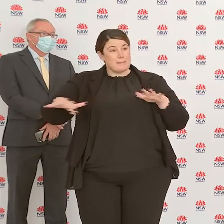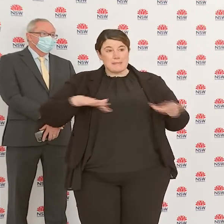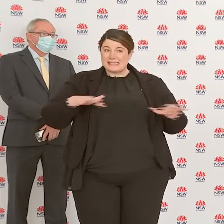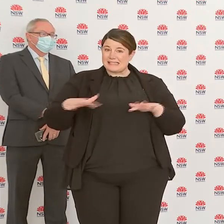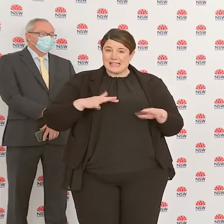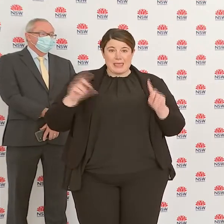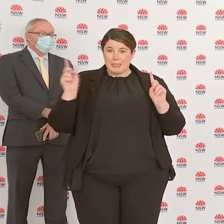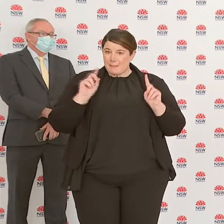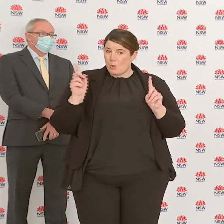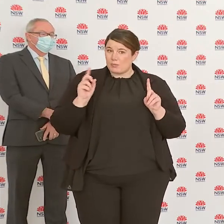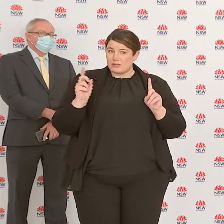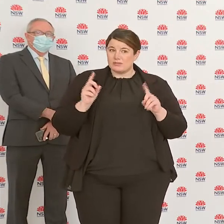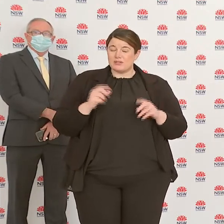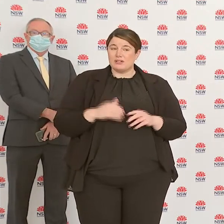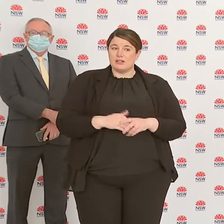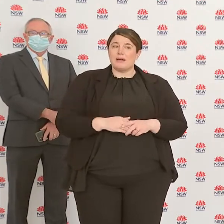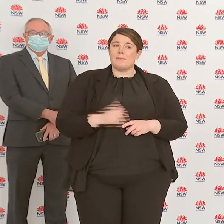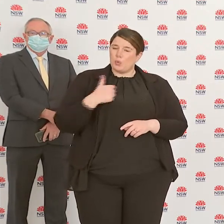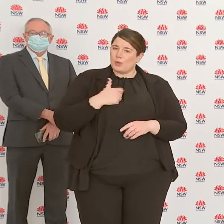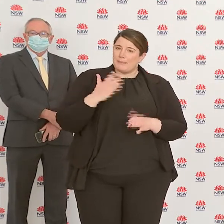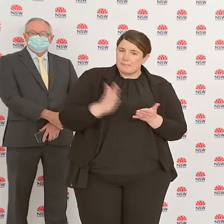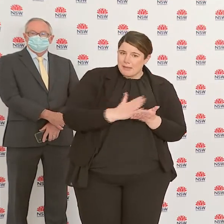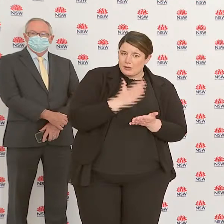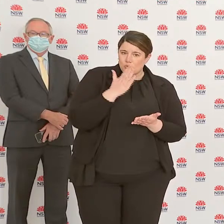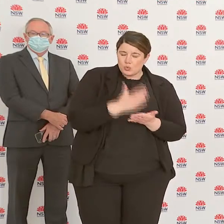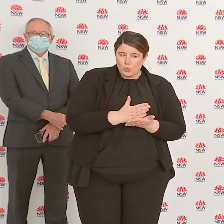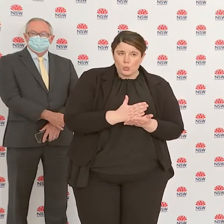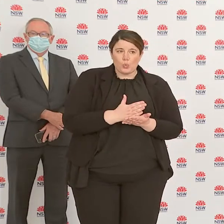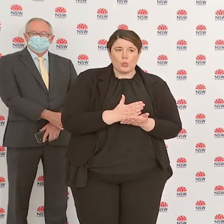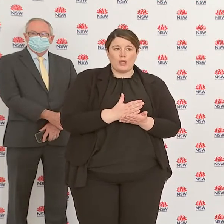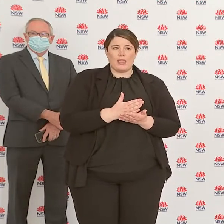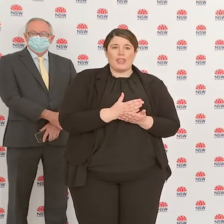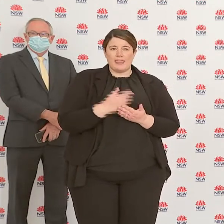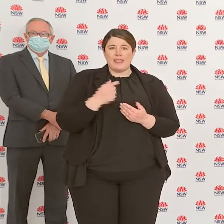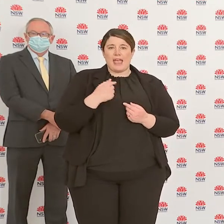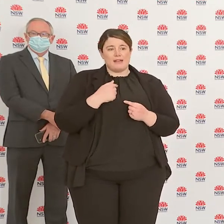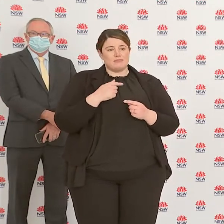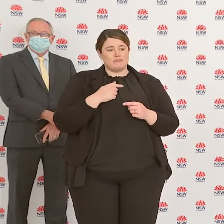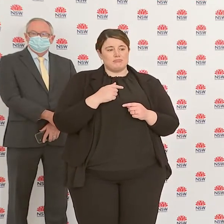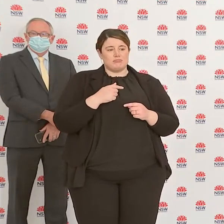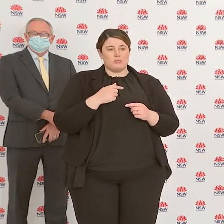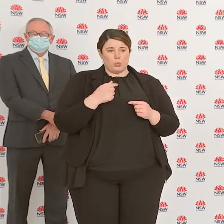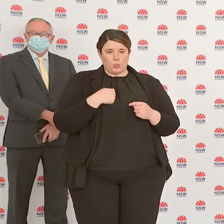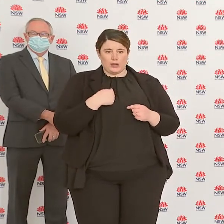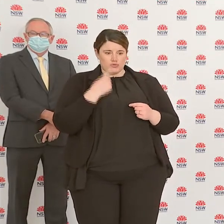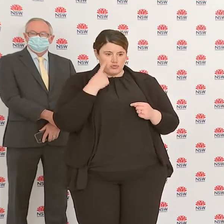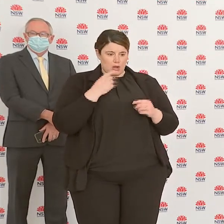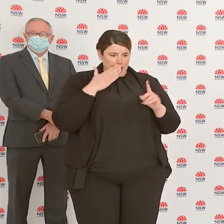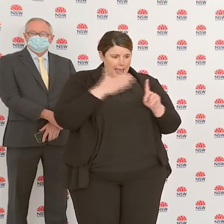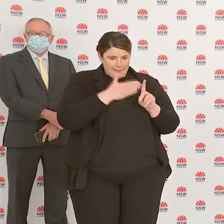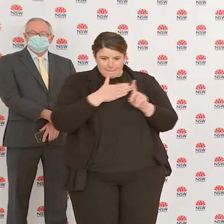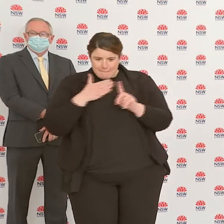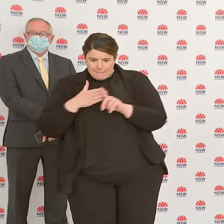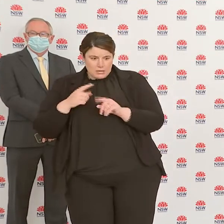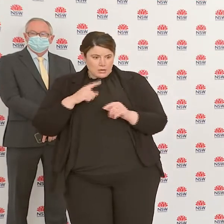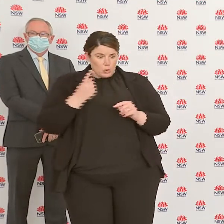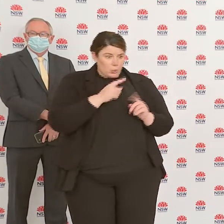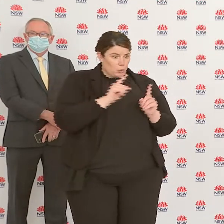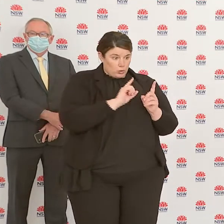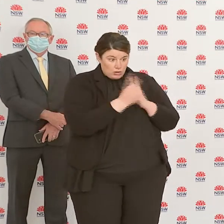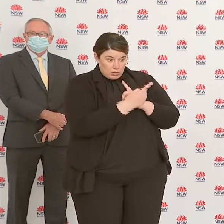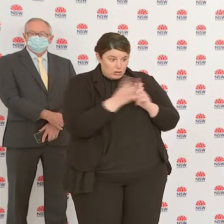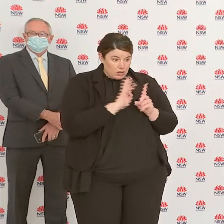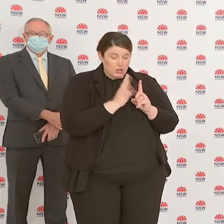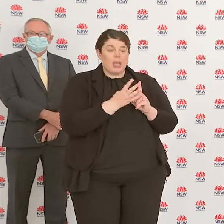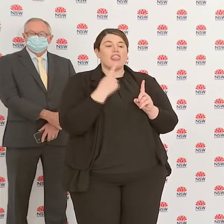stress, but we have been ensuring that those key public health actions, and then we get back to them a bit later after those